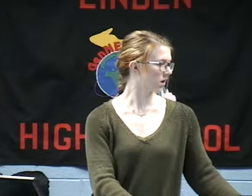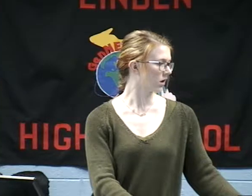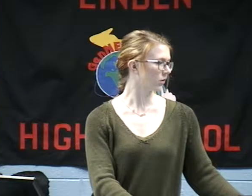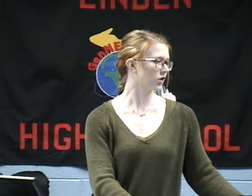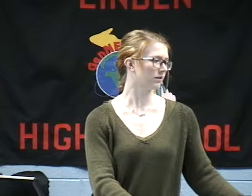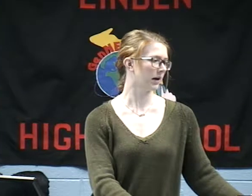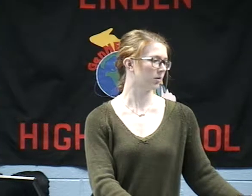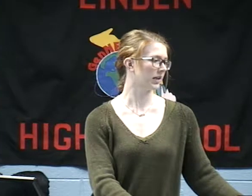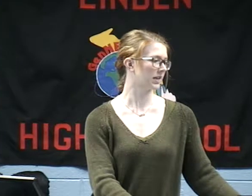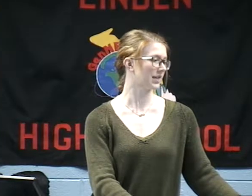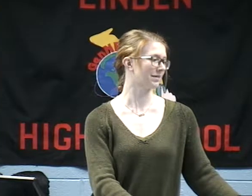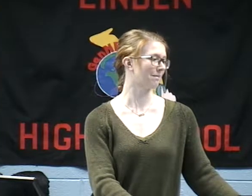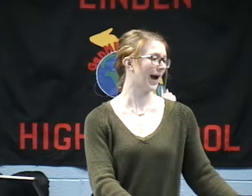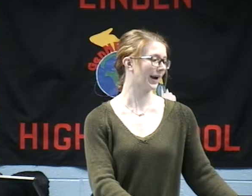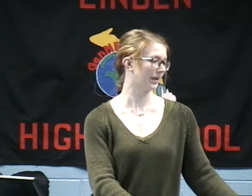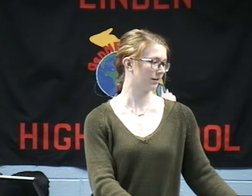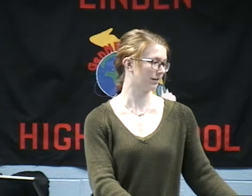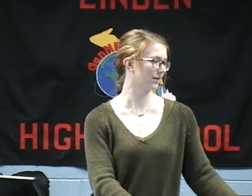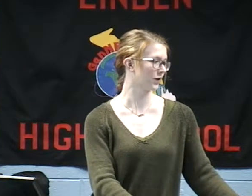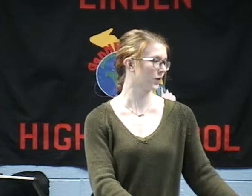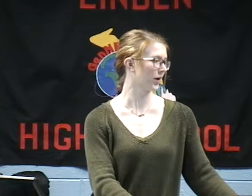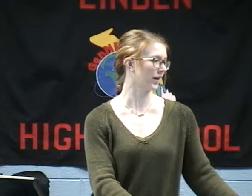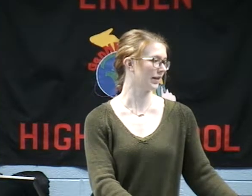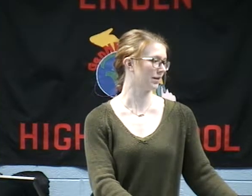Oh, I should have hyperlinked this back to where I need to be.